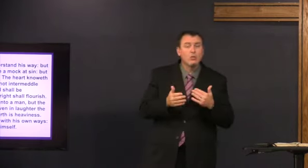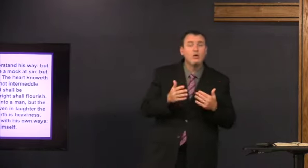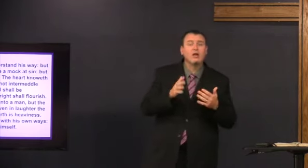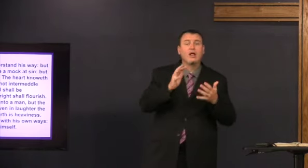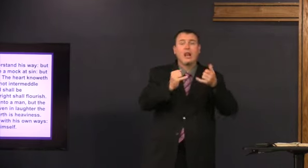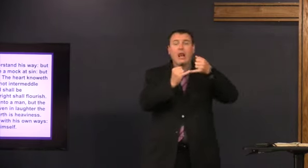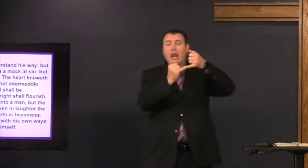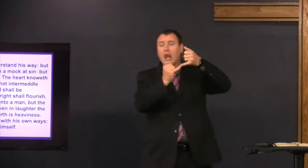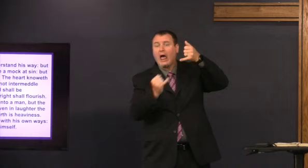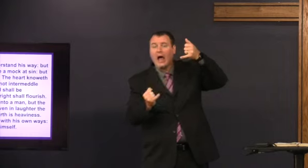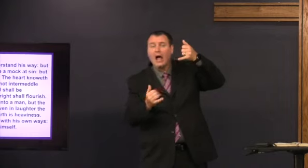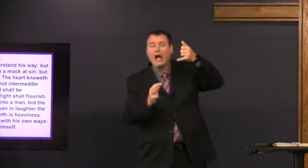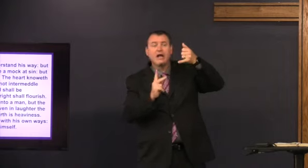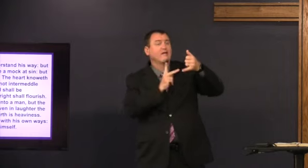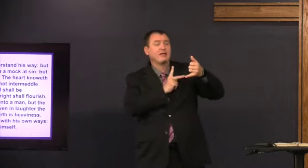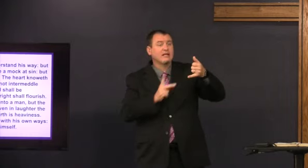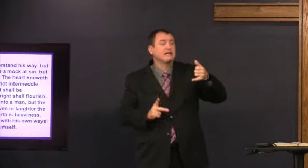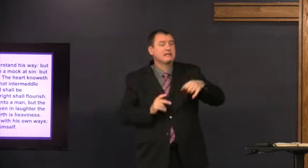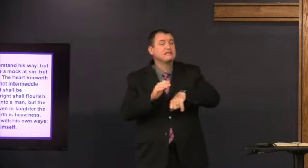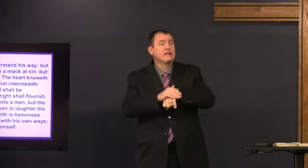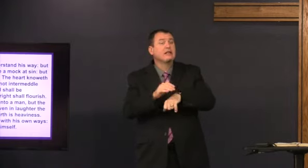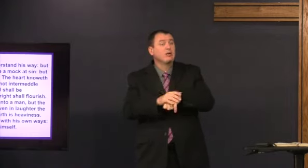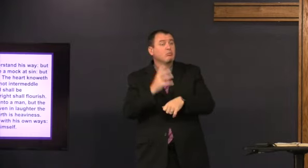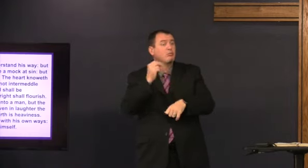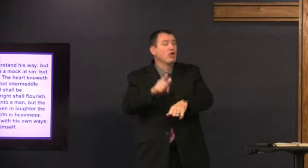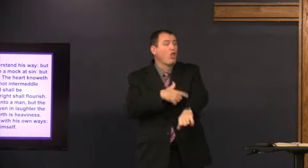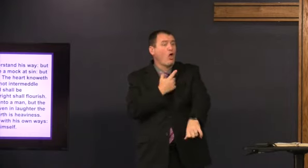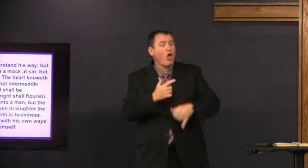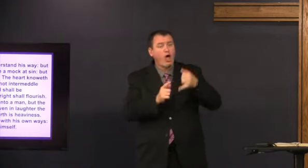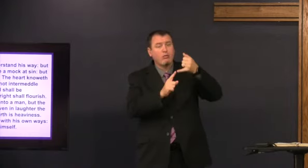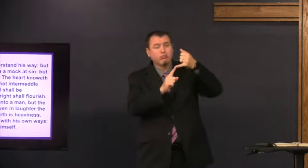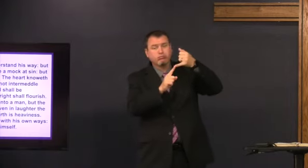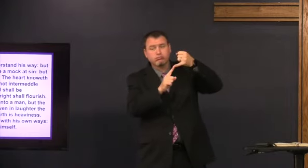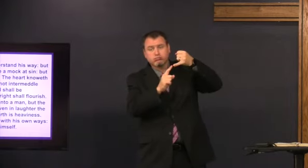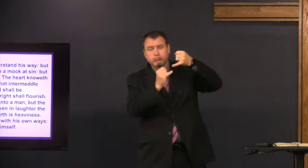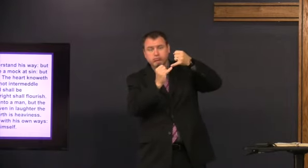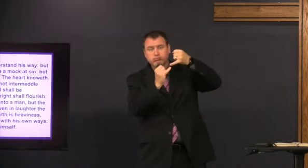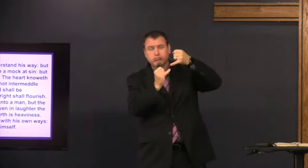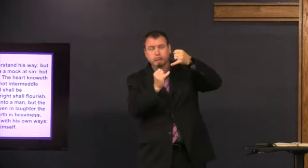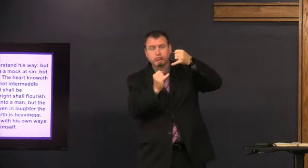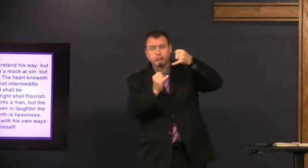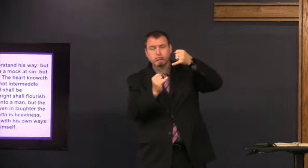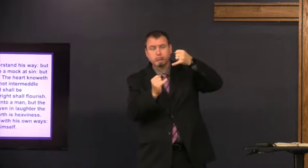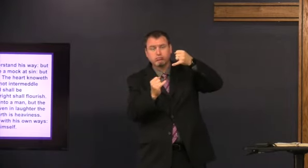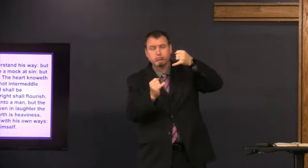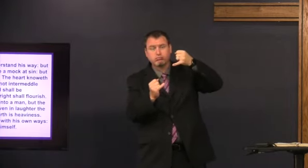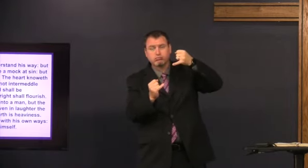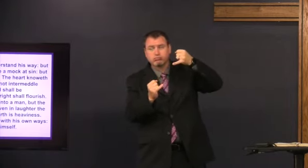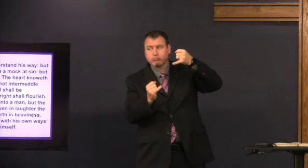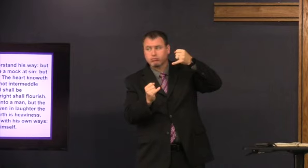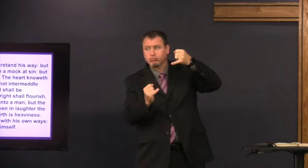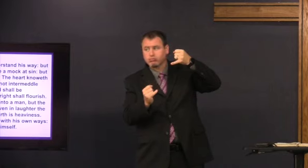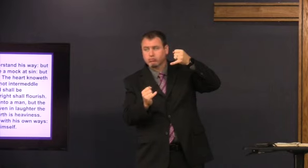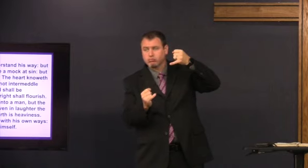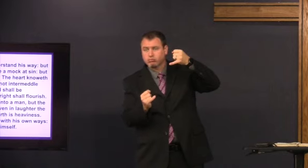He's almost 73, but the line of kingship of England has been long.